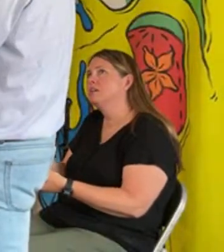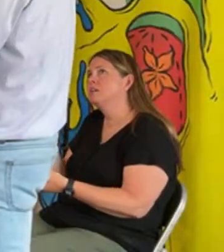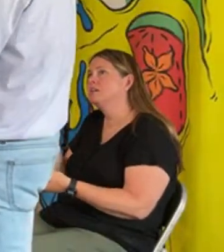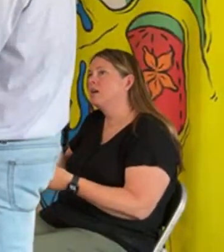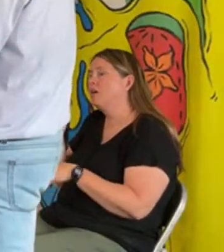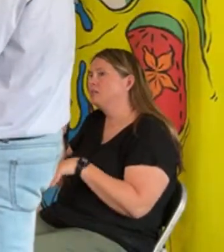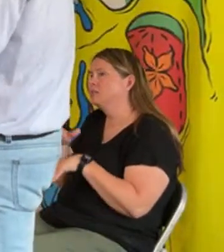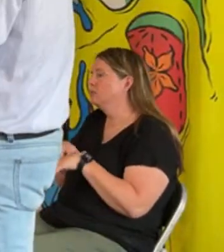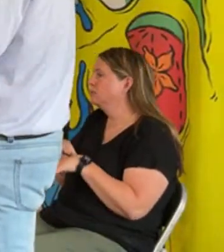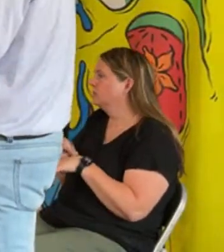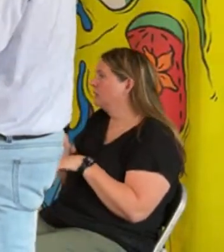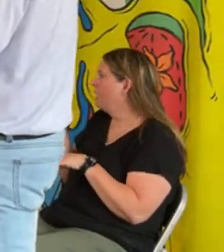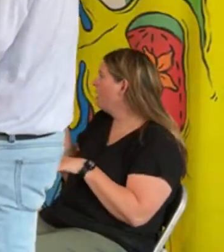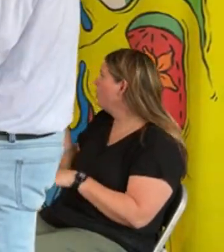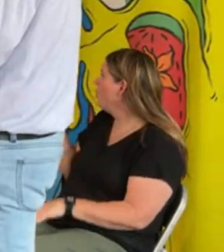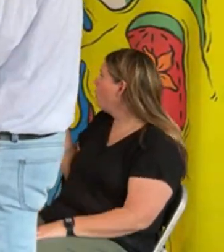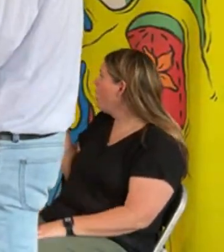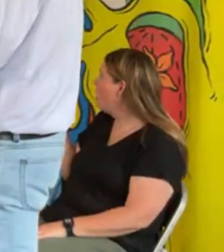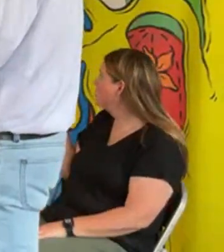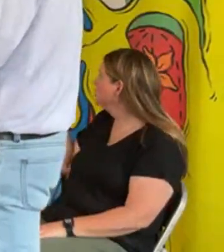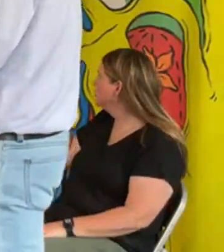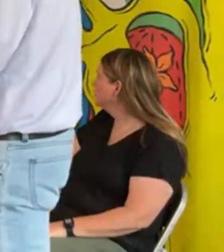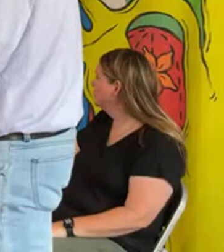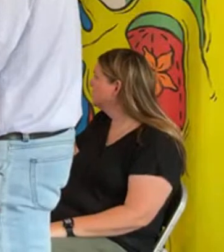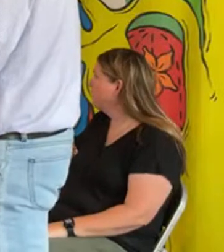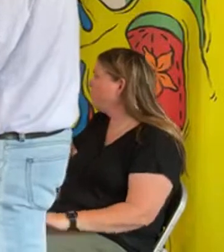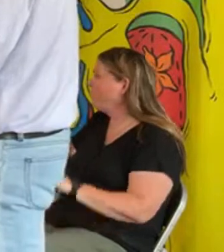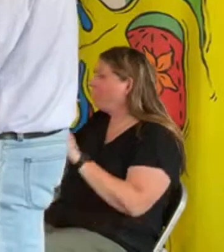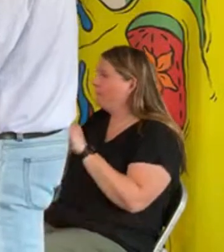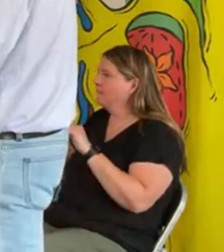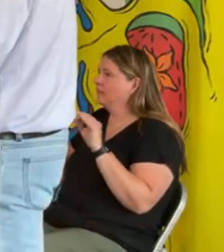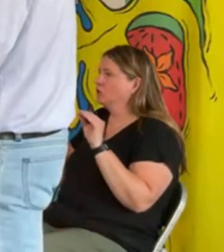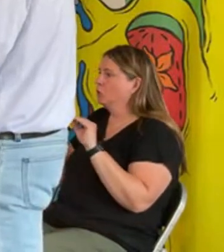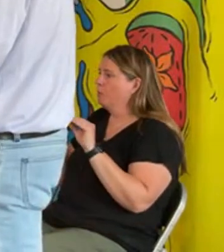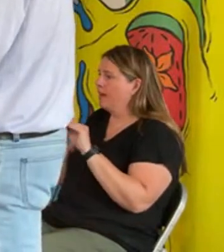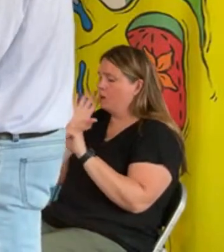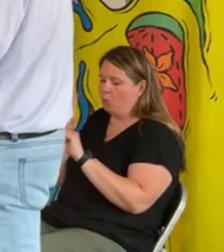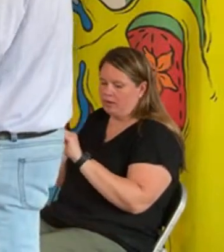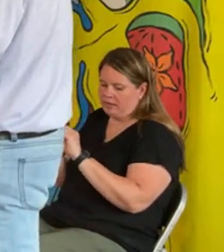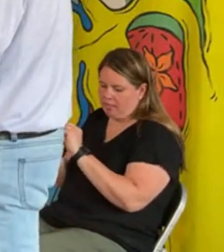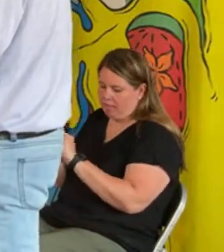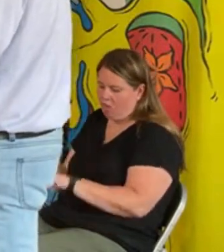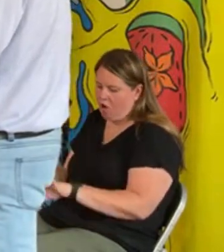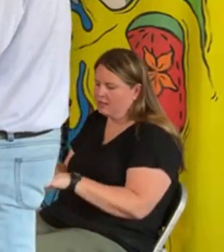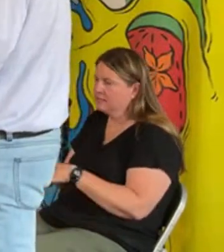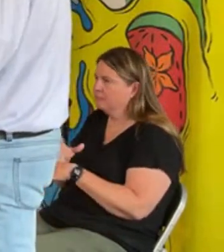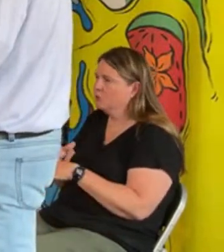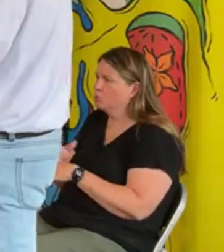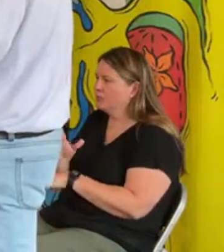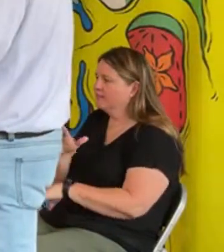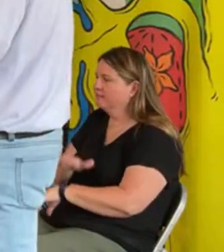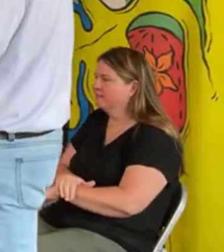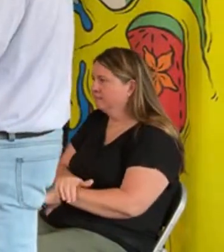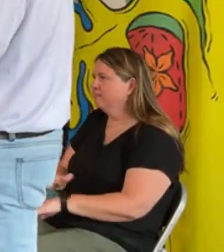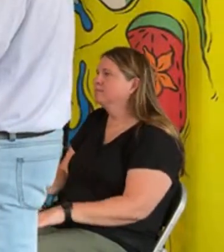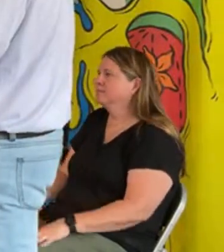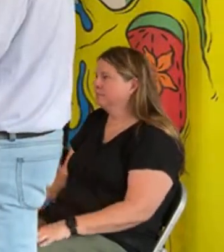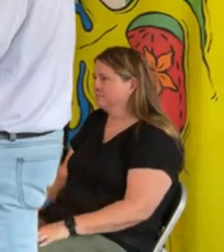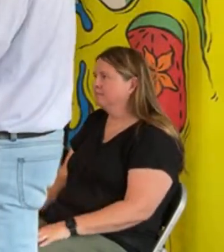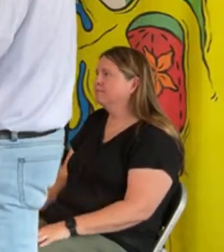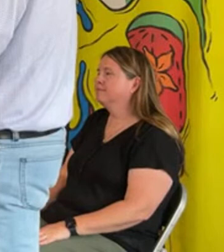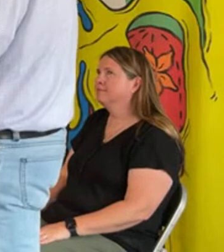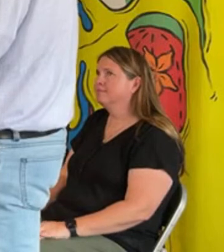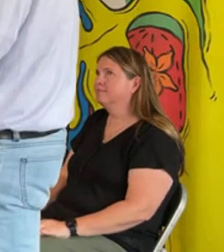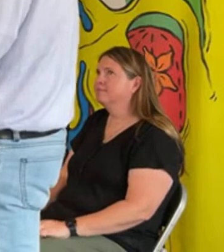poster and on the wall. So hopefully nobody will get lost in between. We will all find